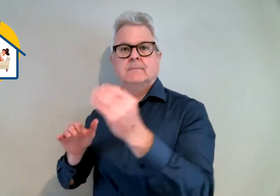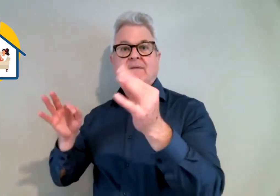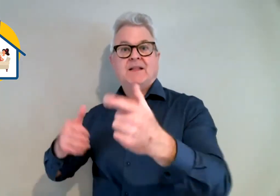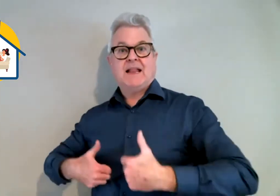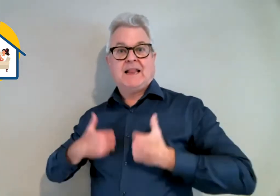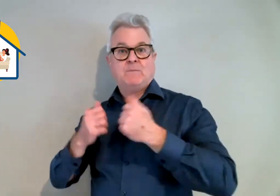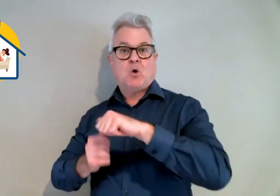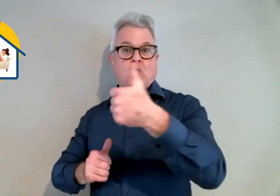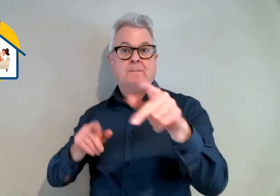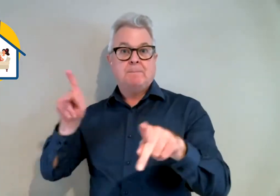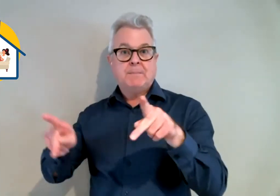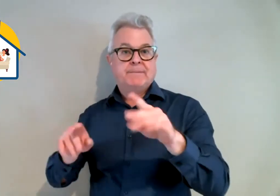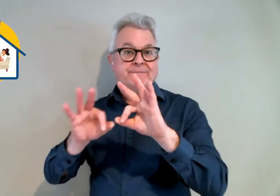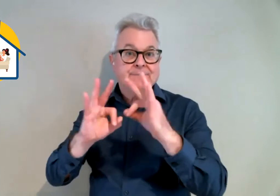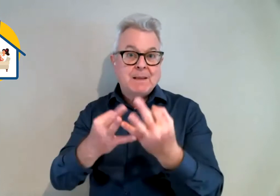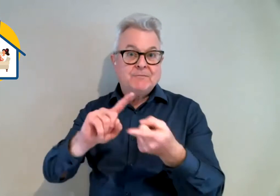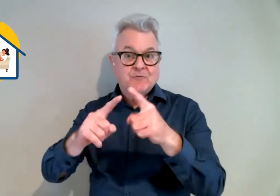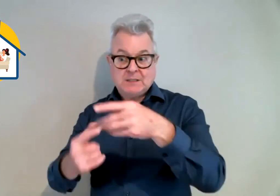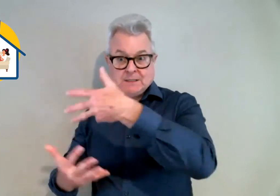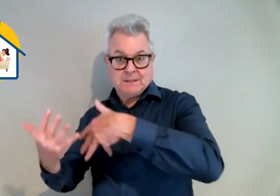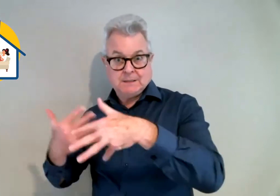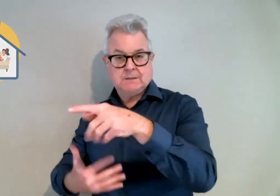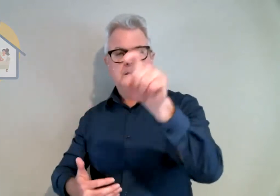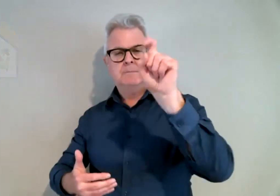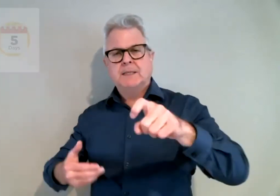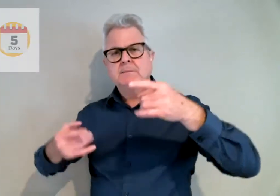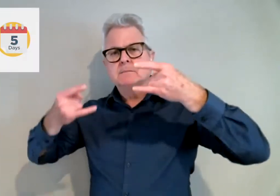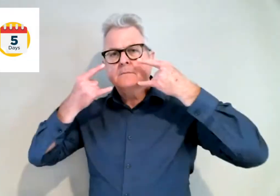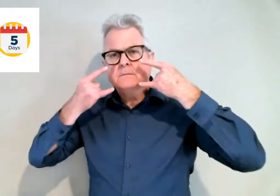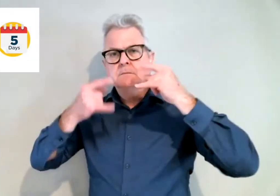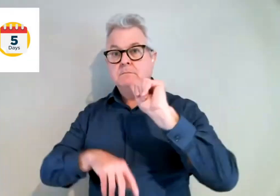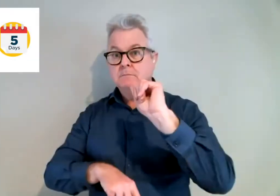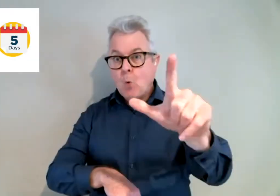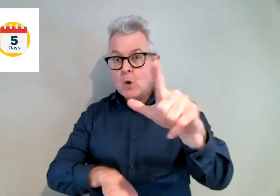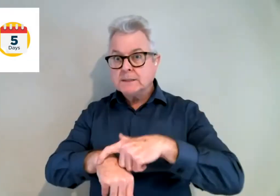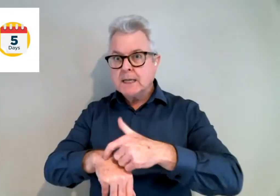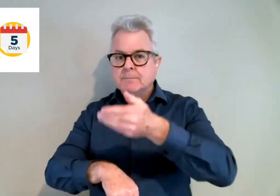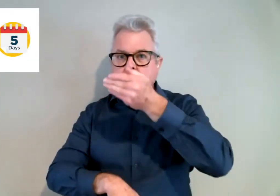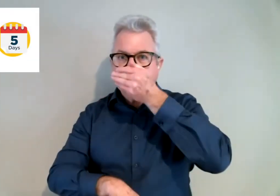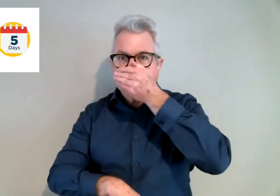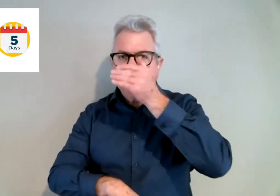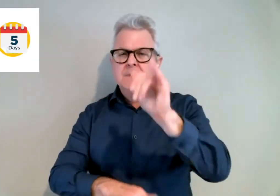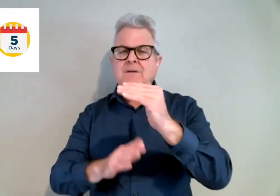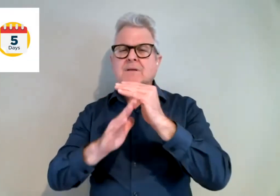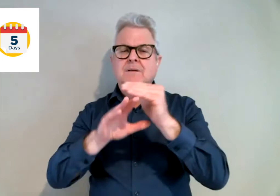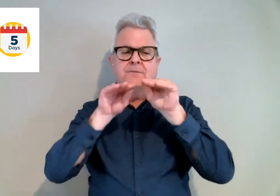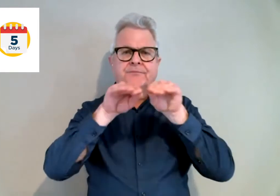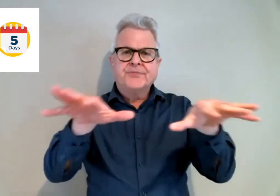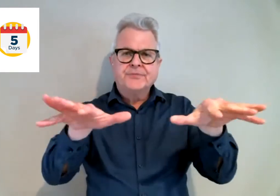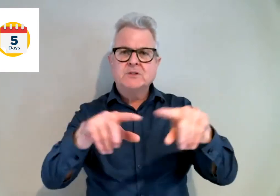days. And if you live among other people, such as friends or family, you need to wear a mask at all times